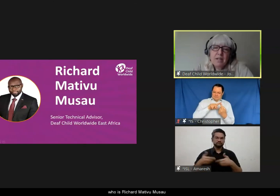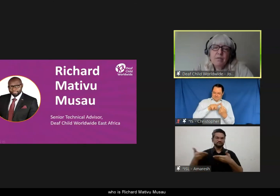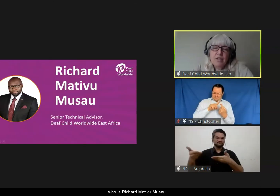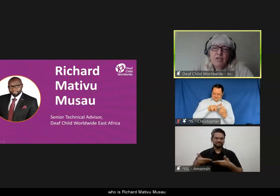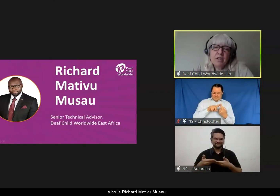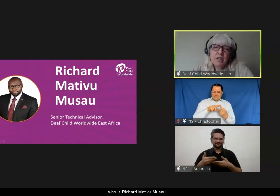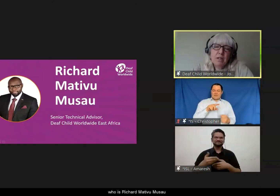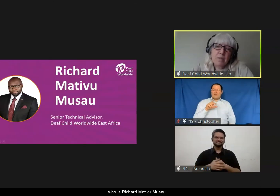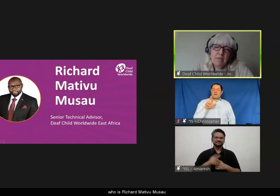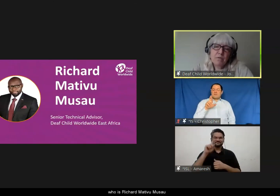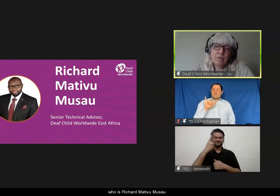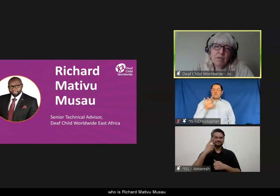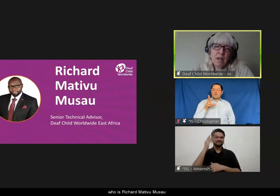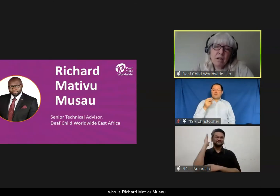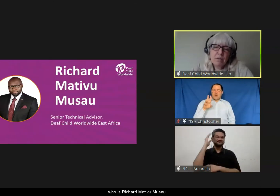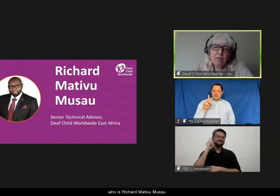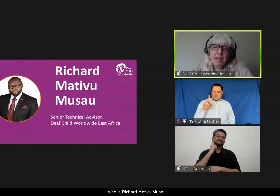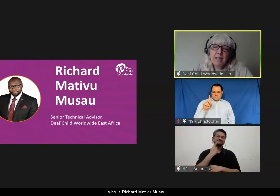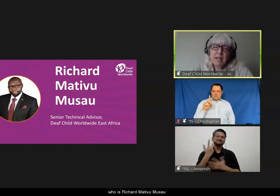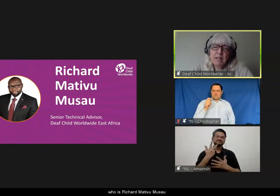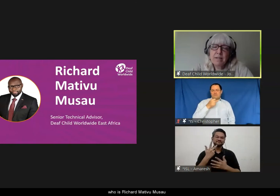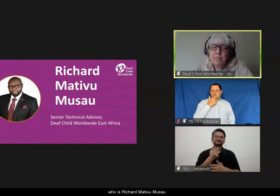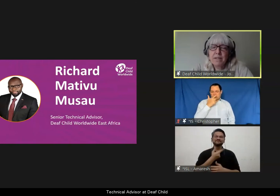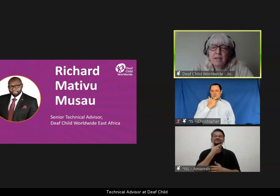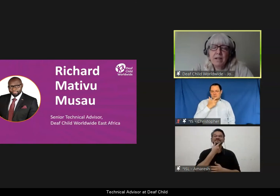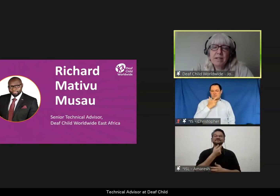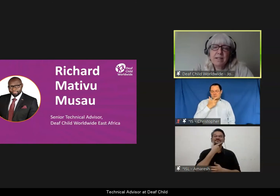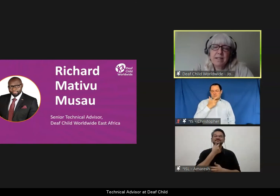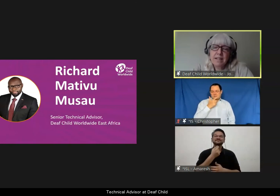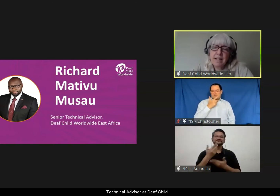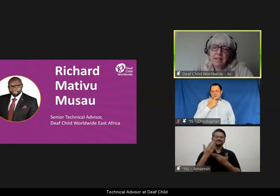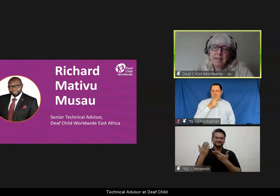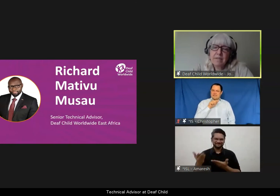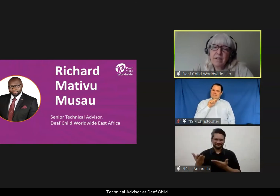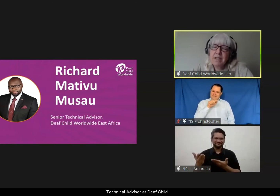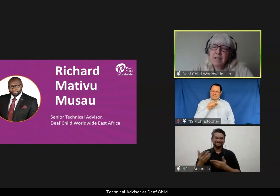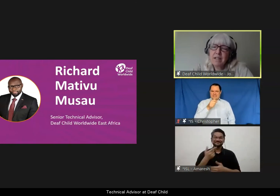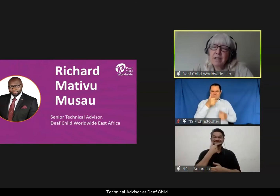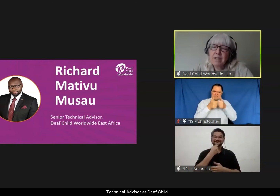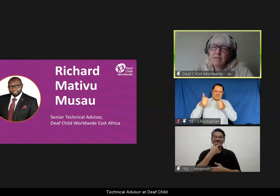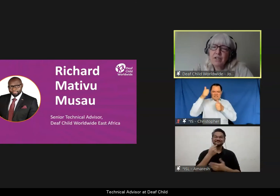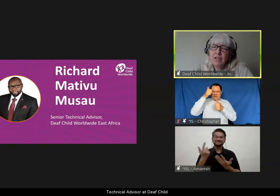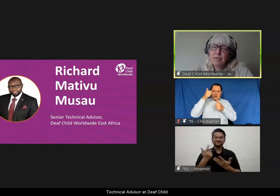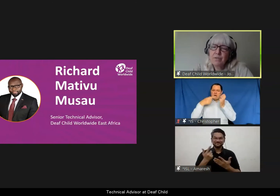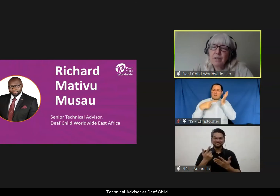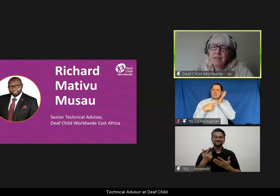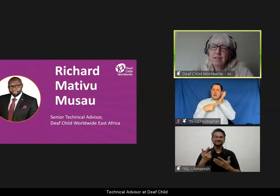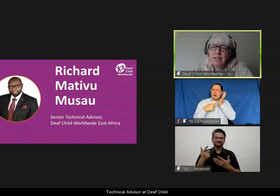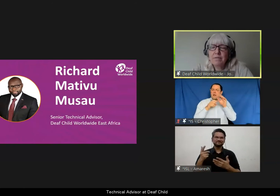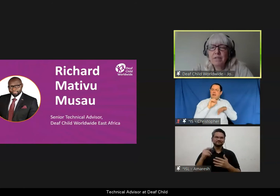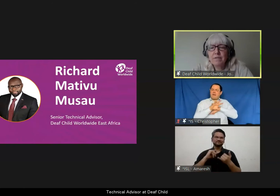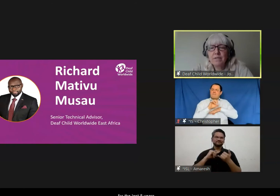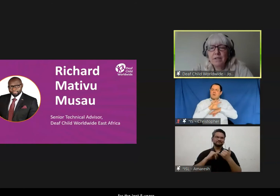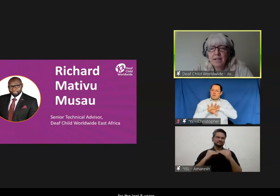is Richard Mativu Musau, who has been our senior technical advisor at Deaf Child Worldwide in